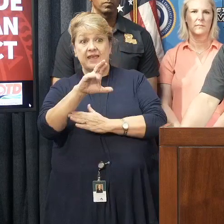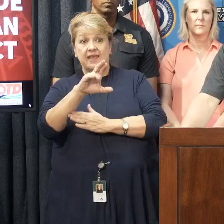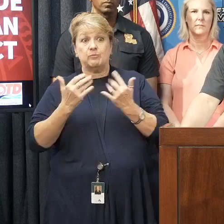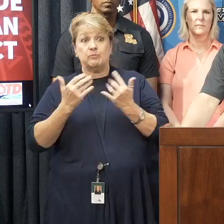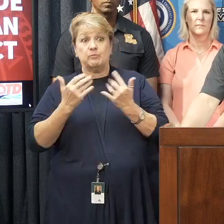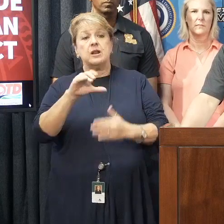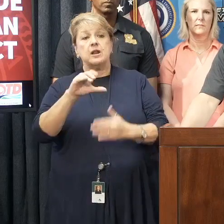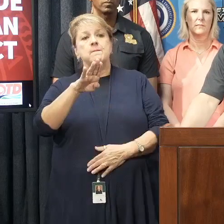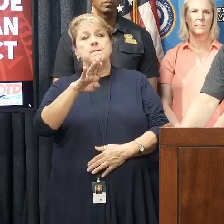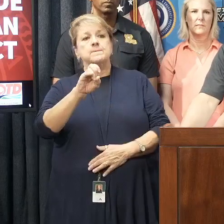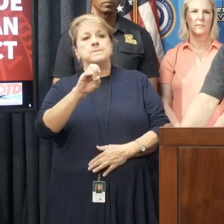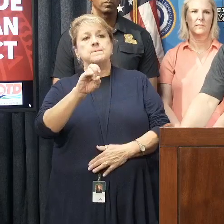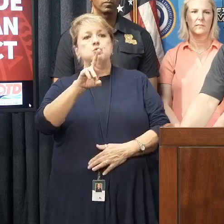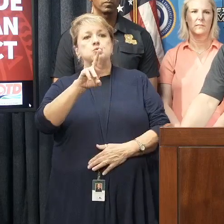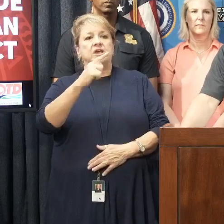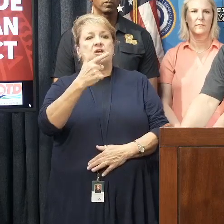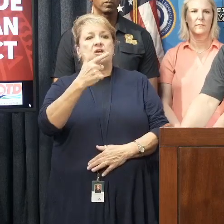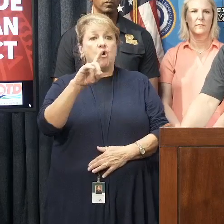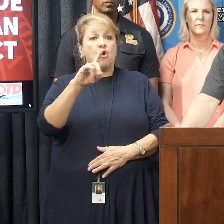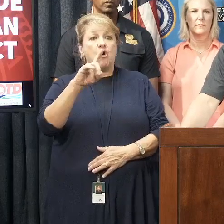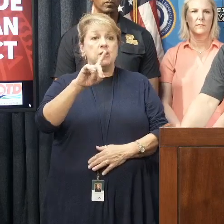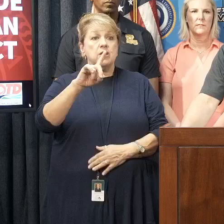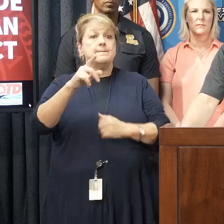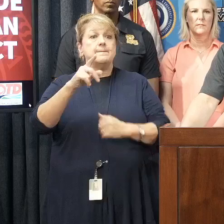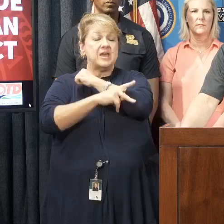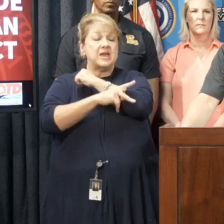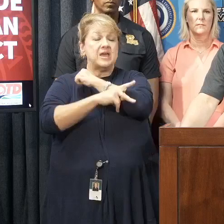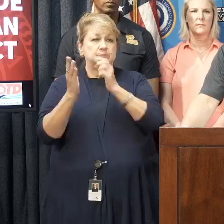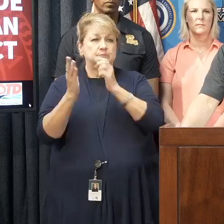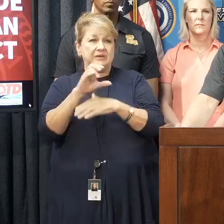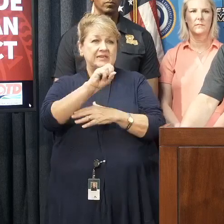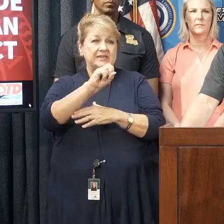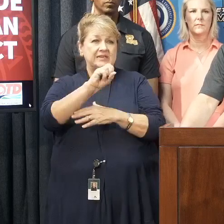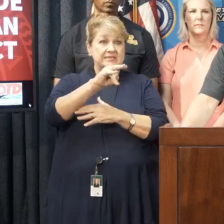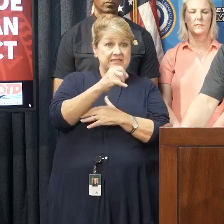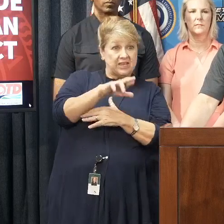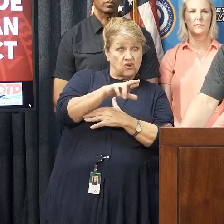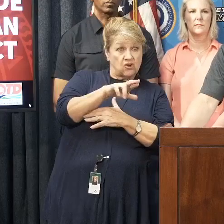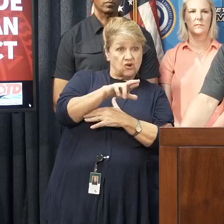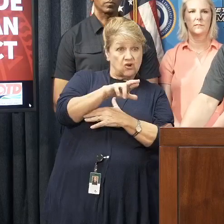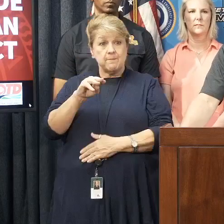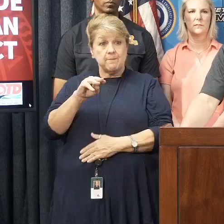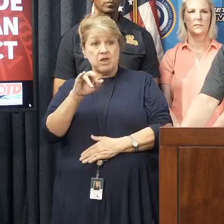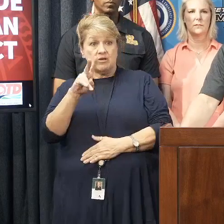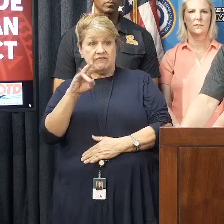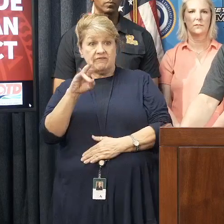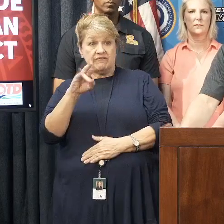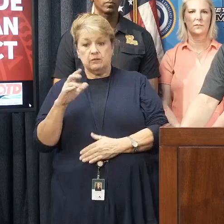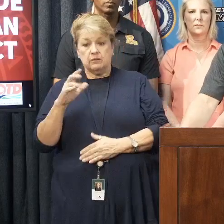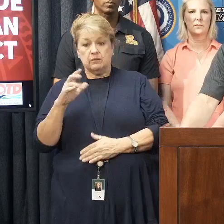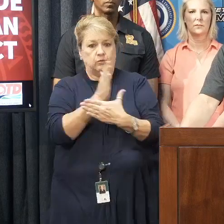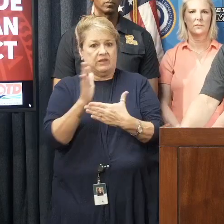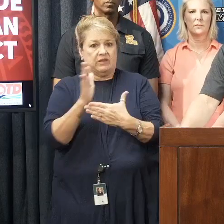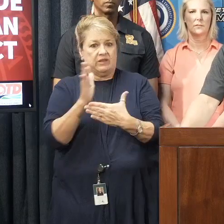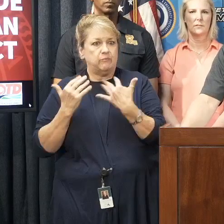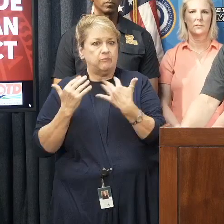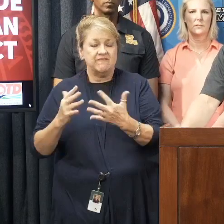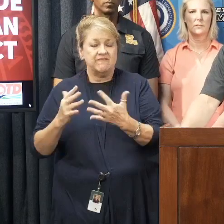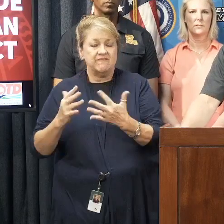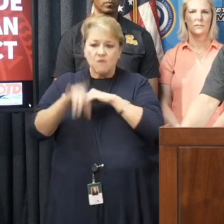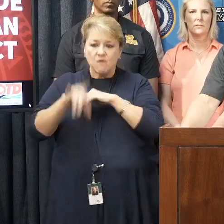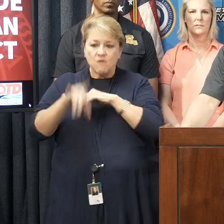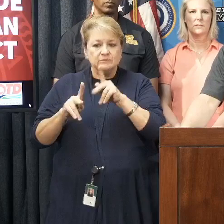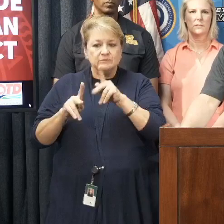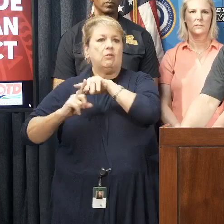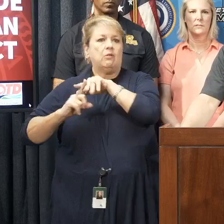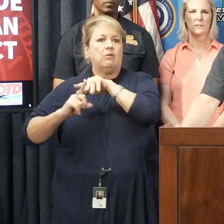in an area between Singer and Maryville, which has forced evacuations and required a